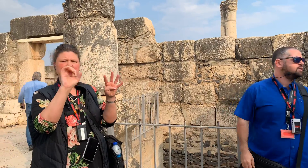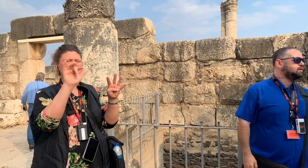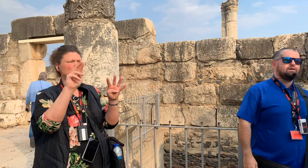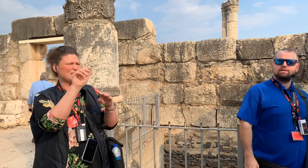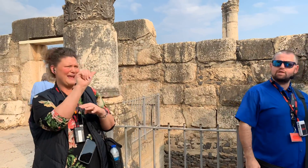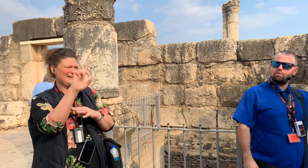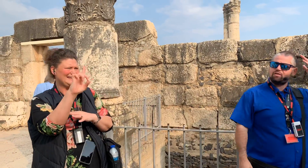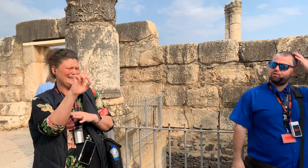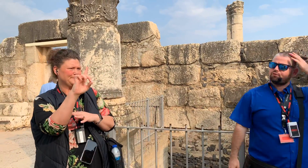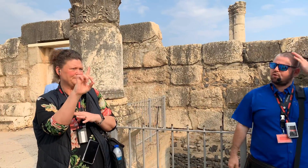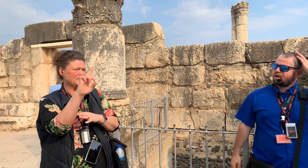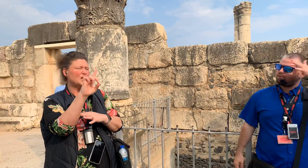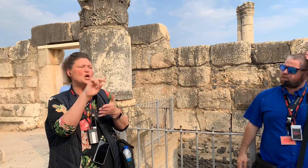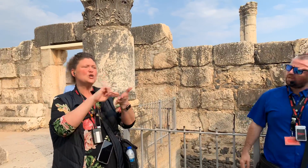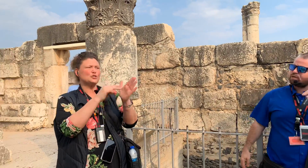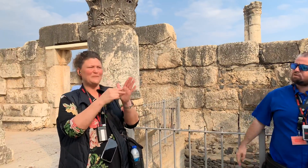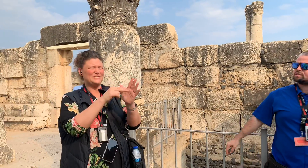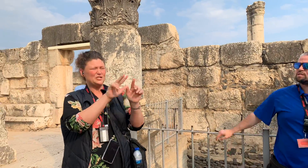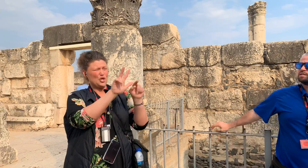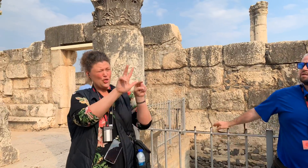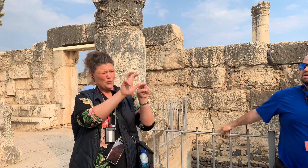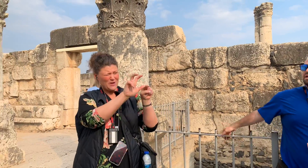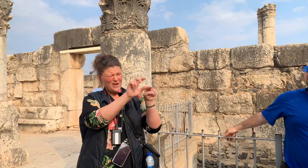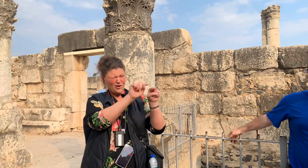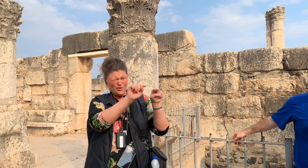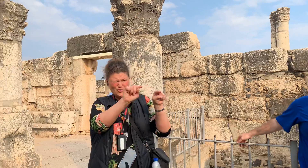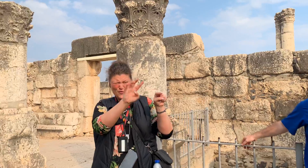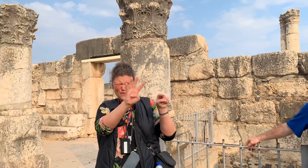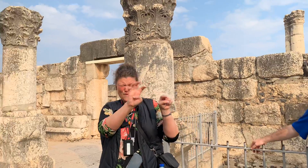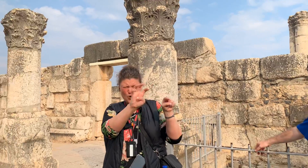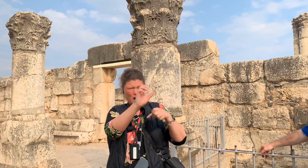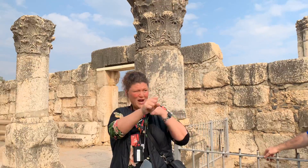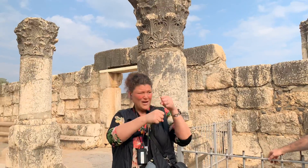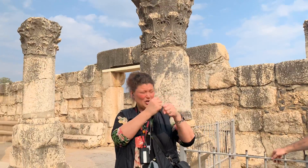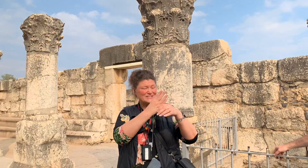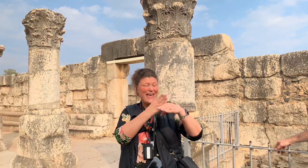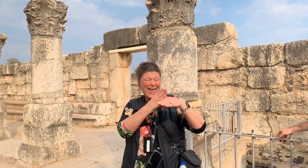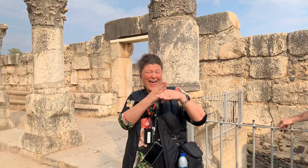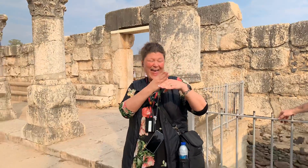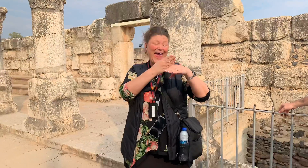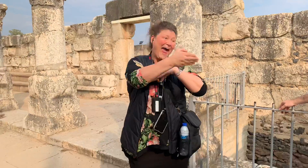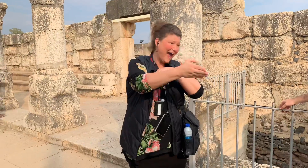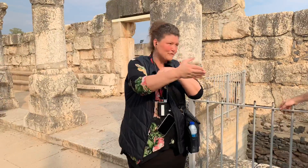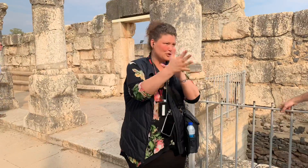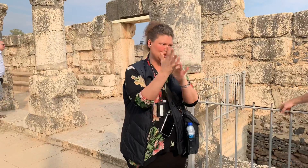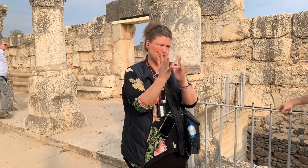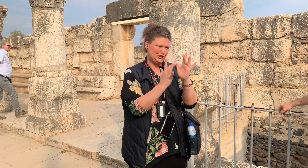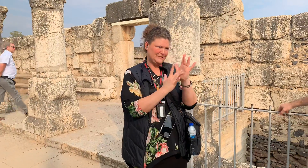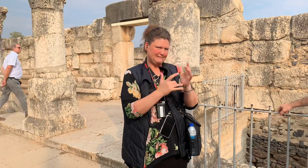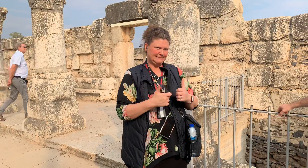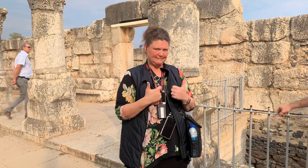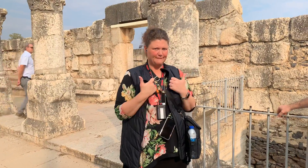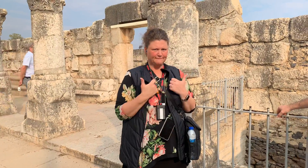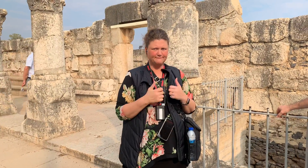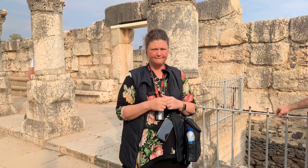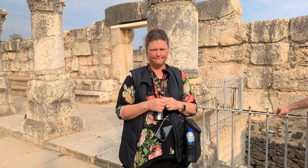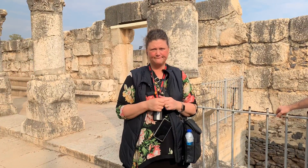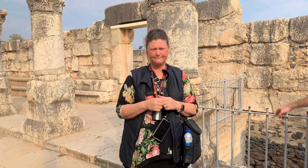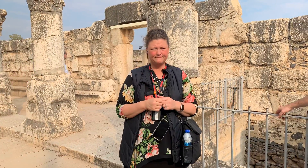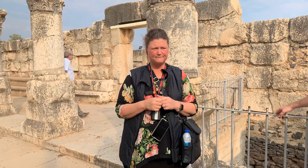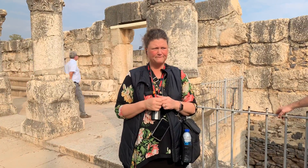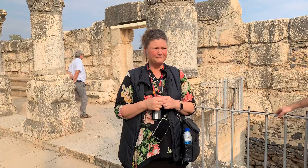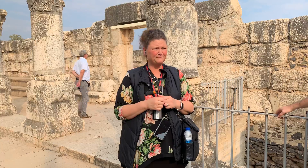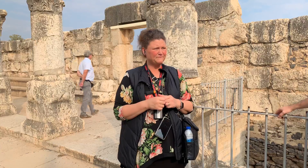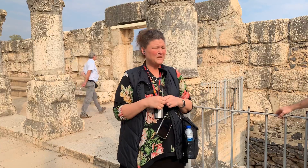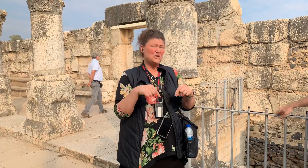means 300 to 400 years after the time of Jesus. Okay,